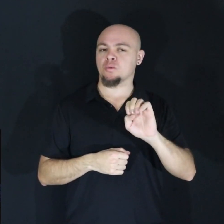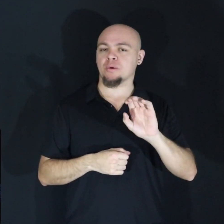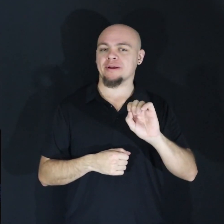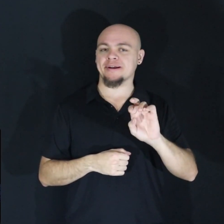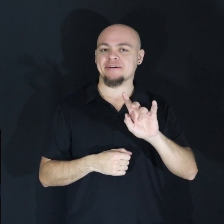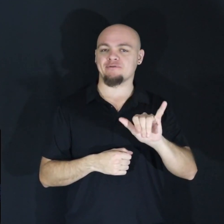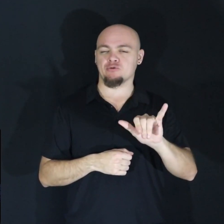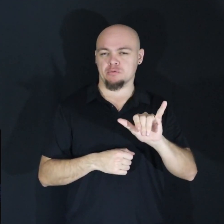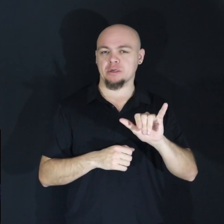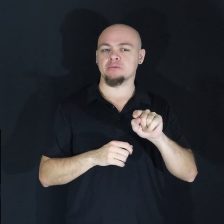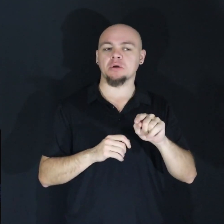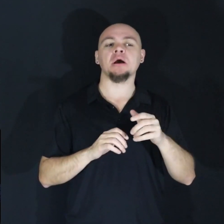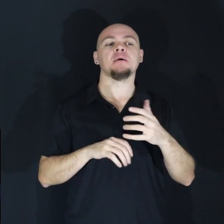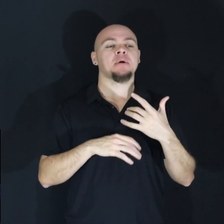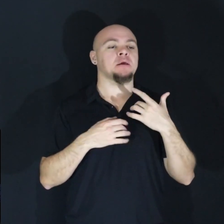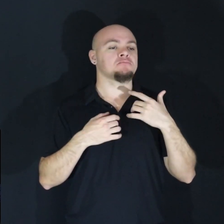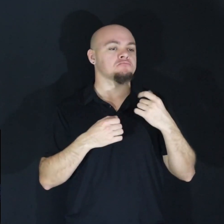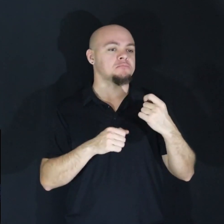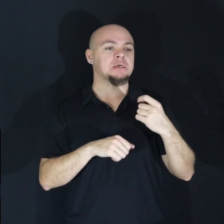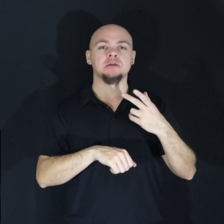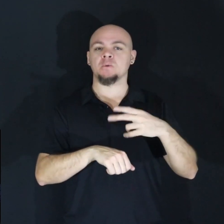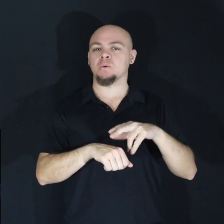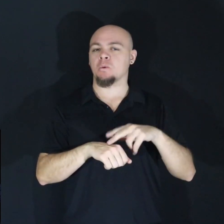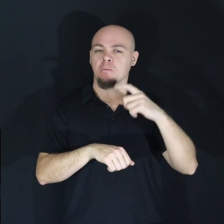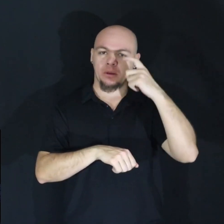of mind, health, or strength.